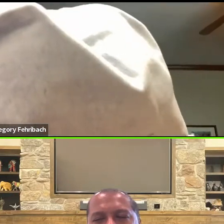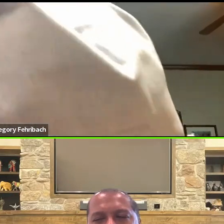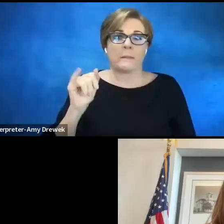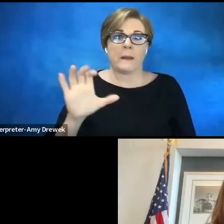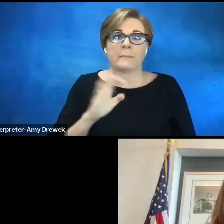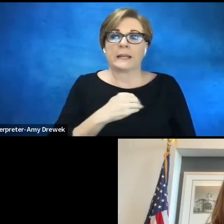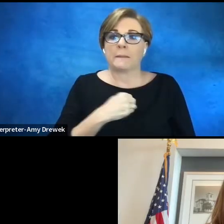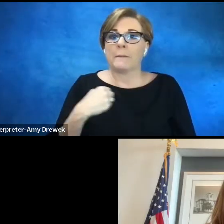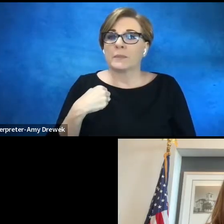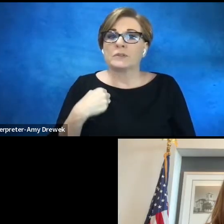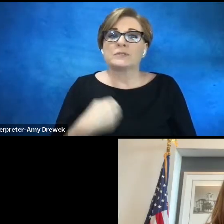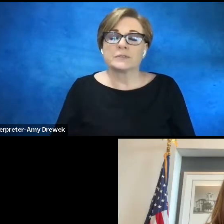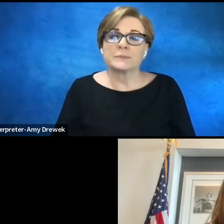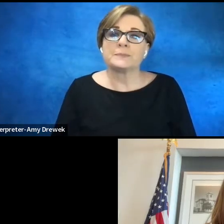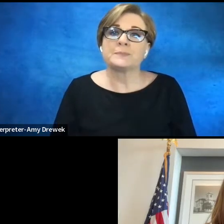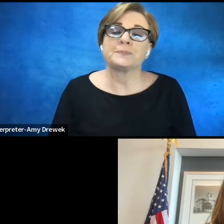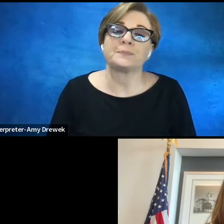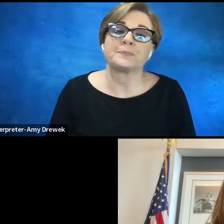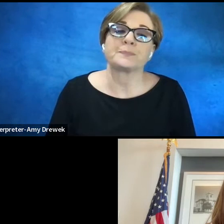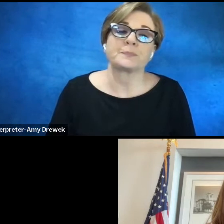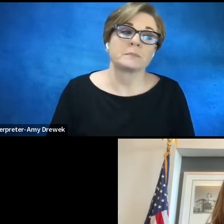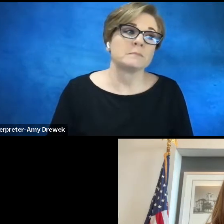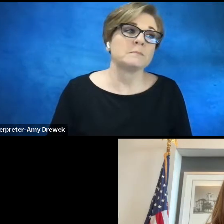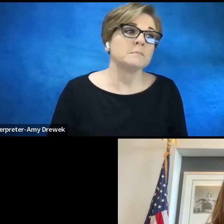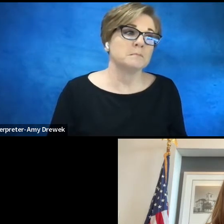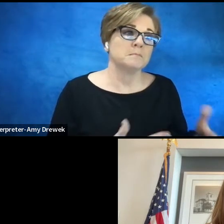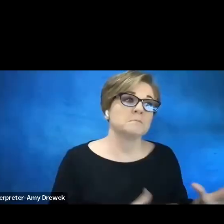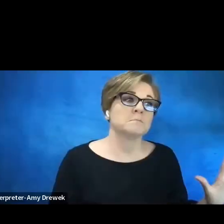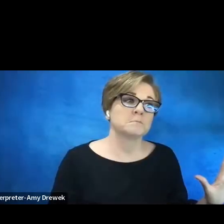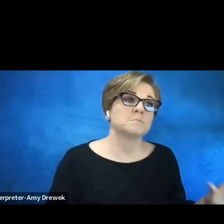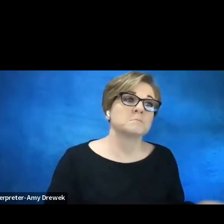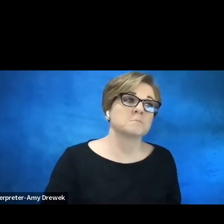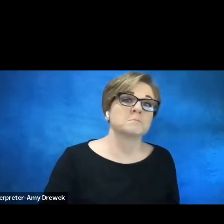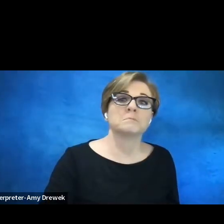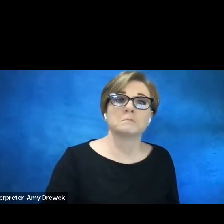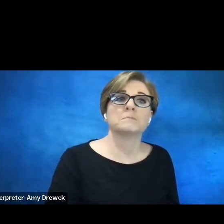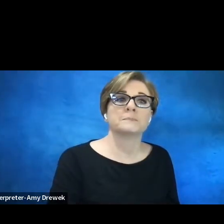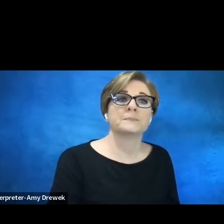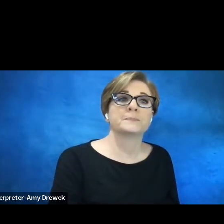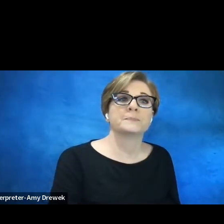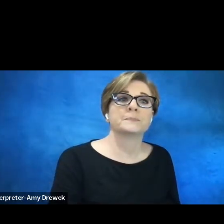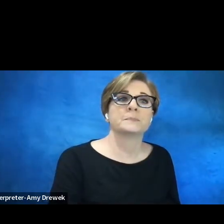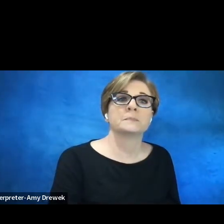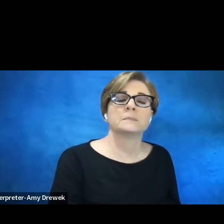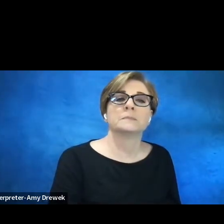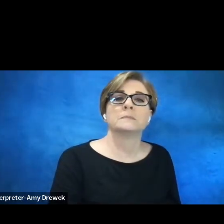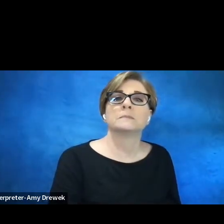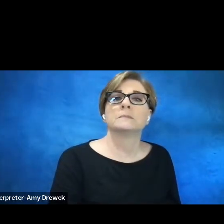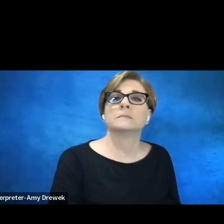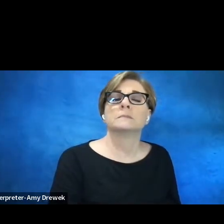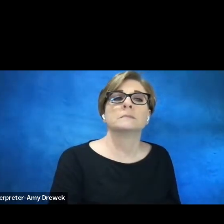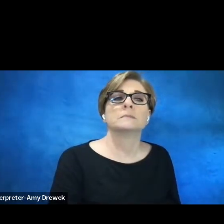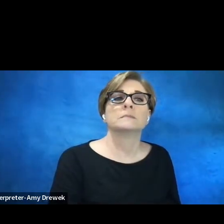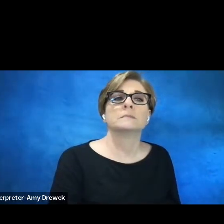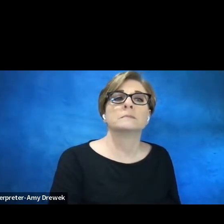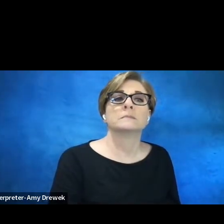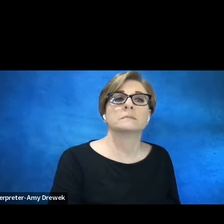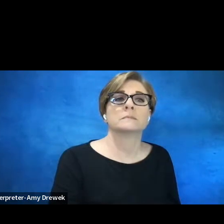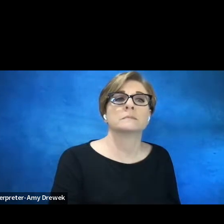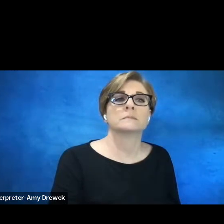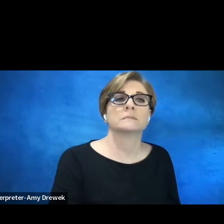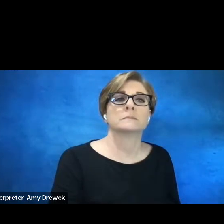for the board. Mike Brennan signing off. Thank you all.